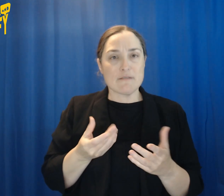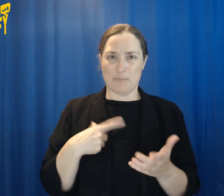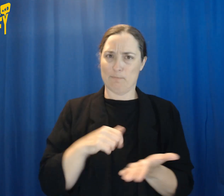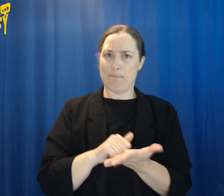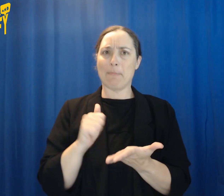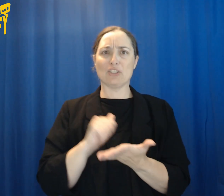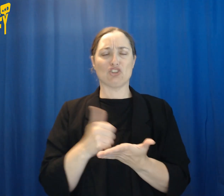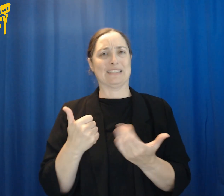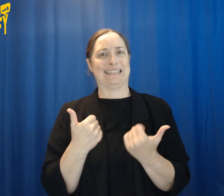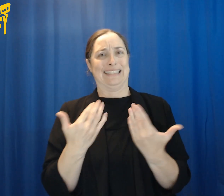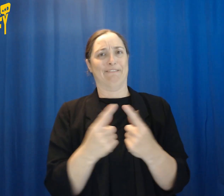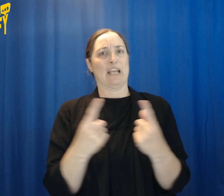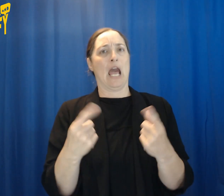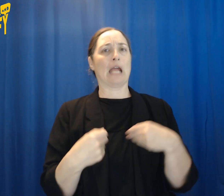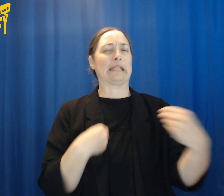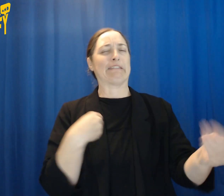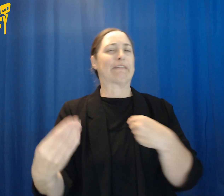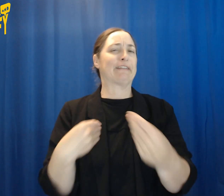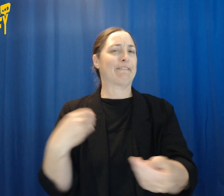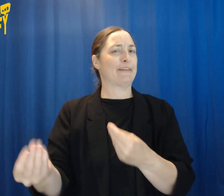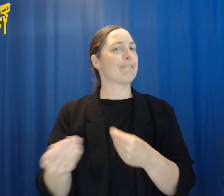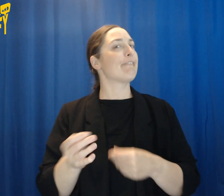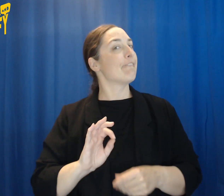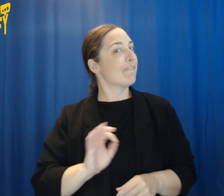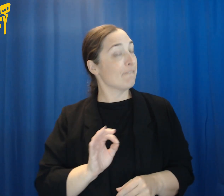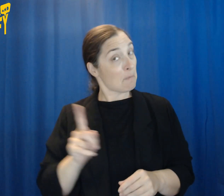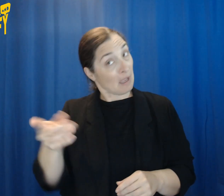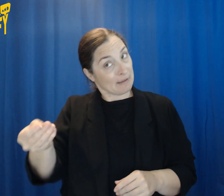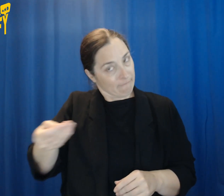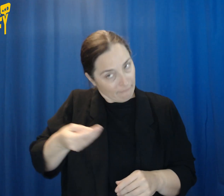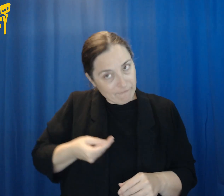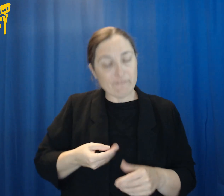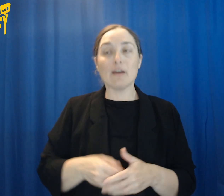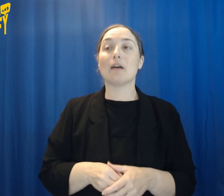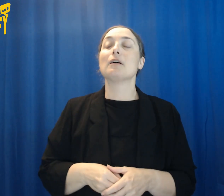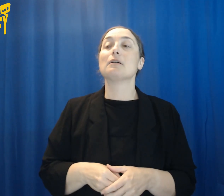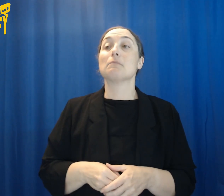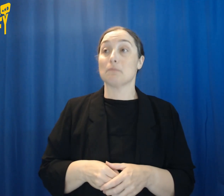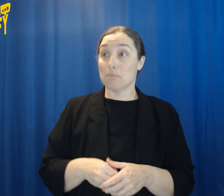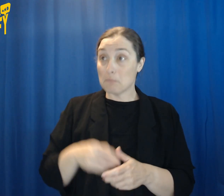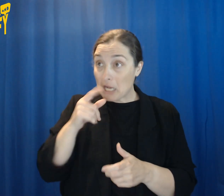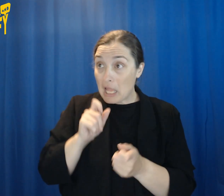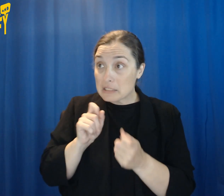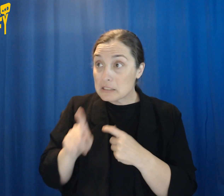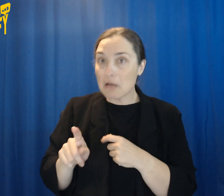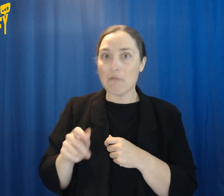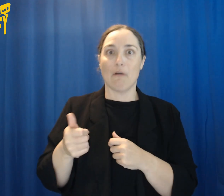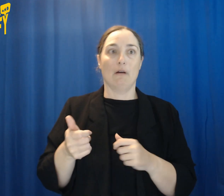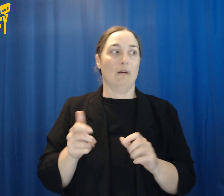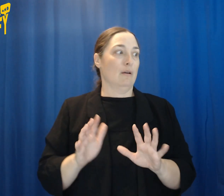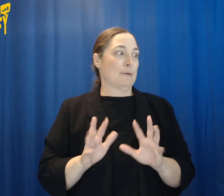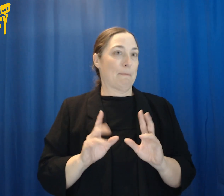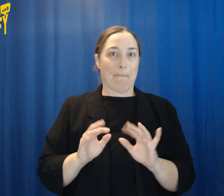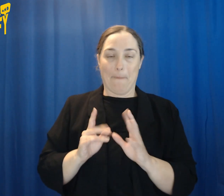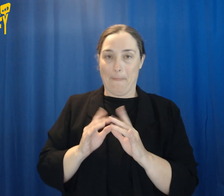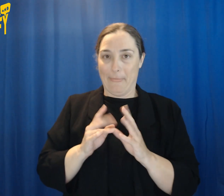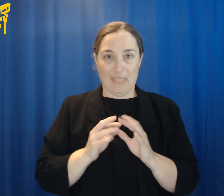their cards out to everyone. He's like, send me some stuff if you want to. I was like, oh my God, when do I do that? And my friend was like, you do